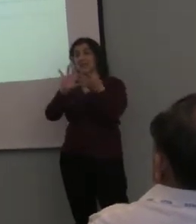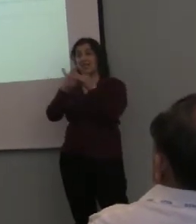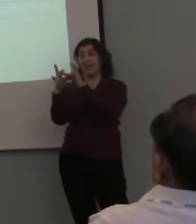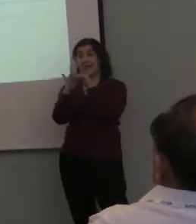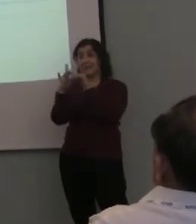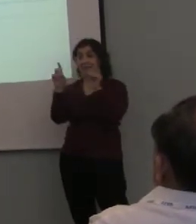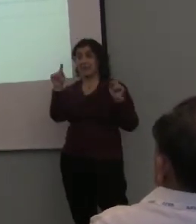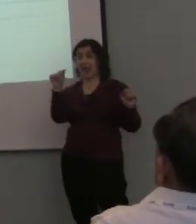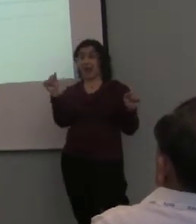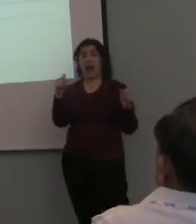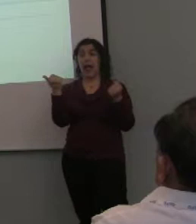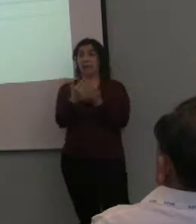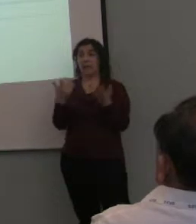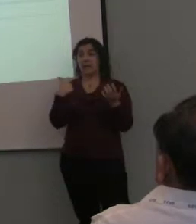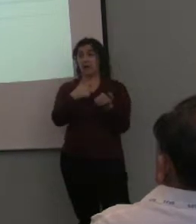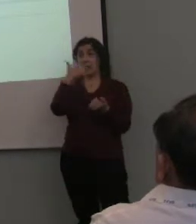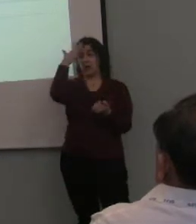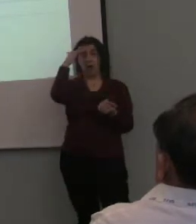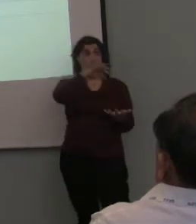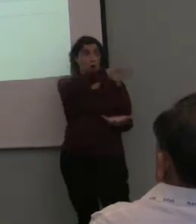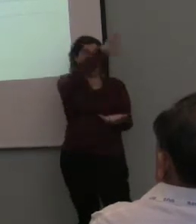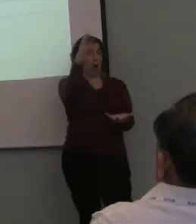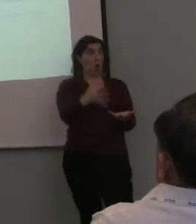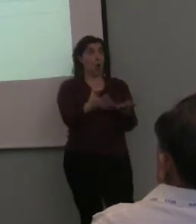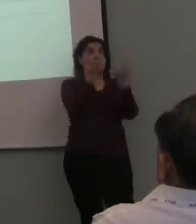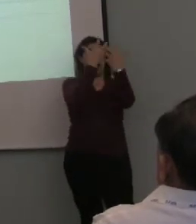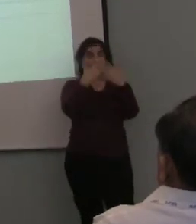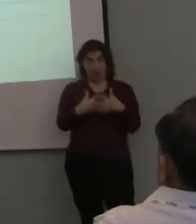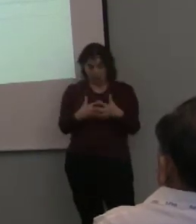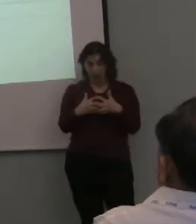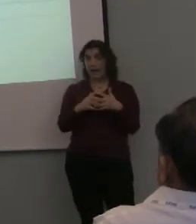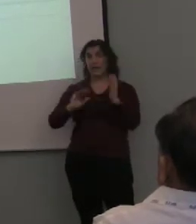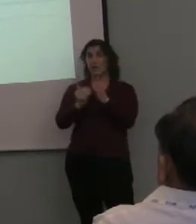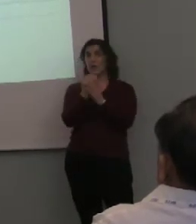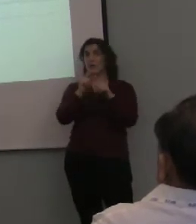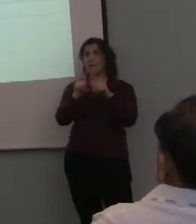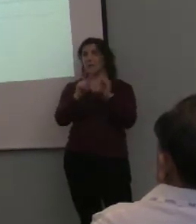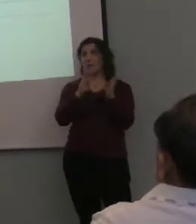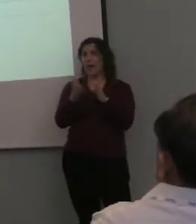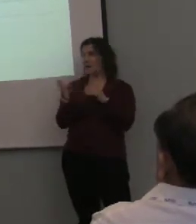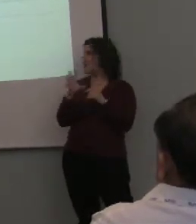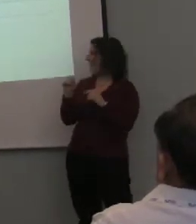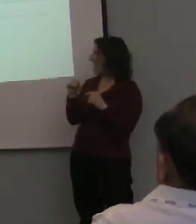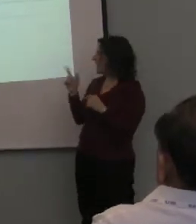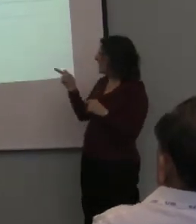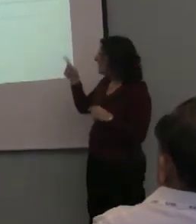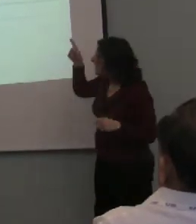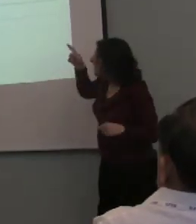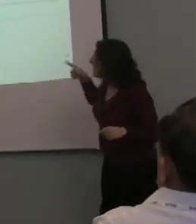take everything we know, combine it all together in novel new, oh boy.